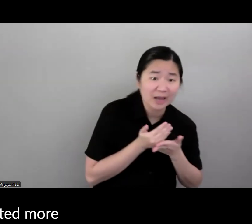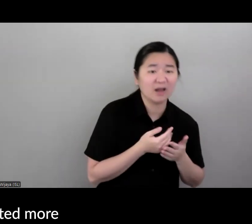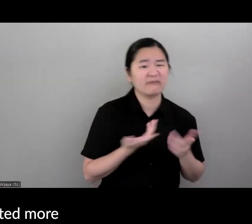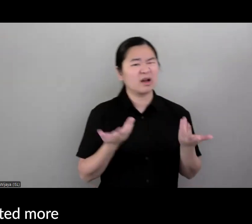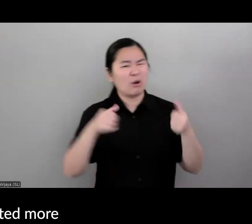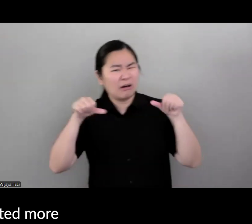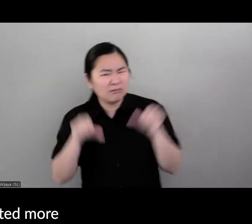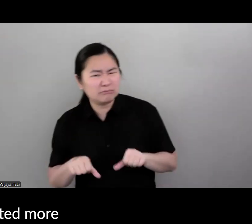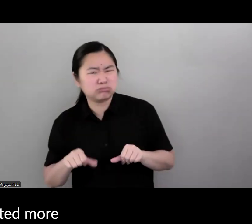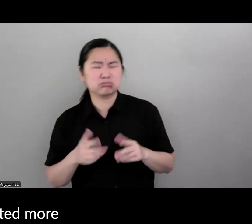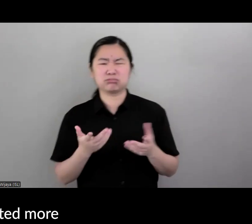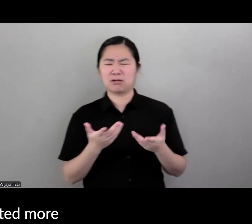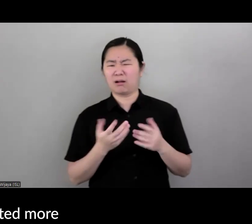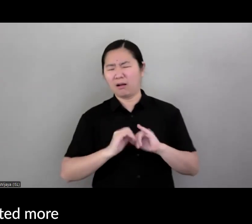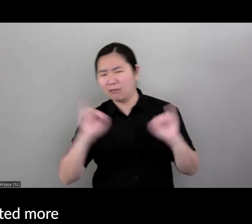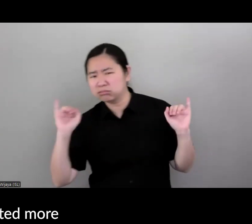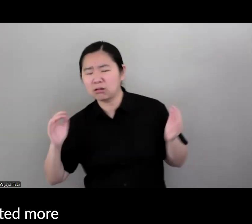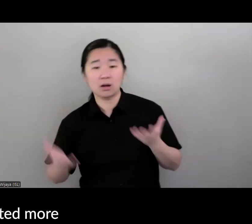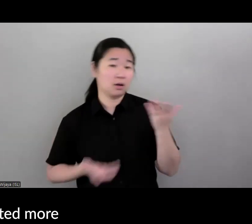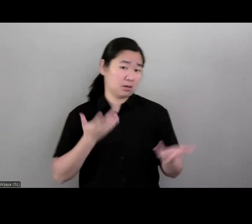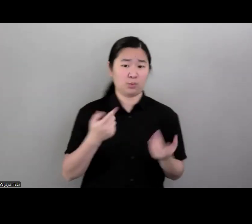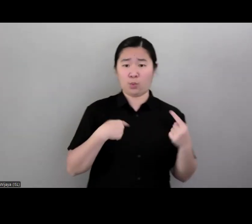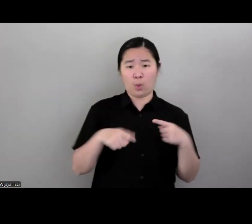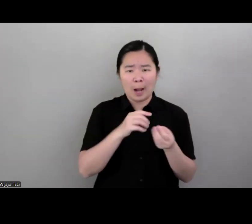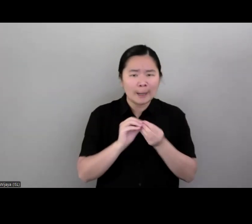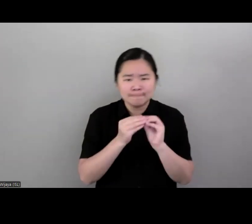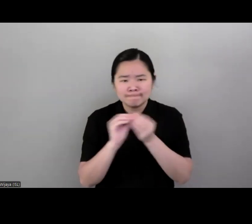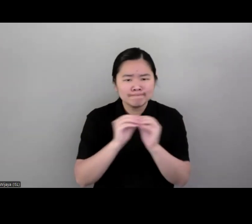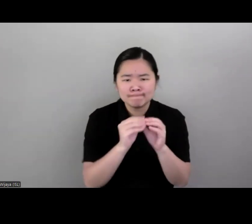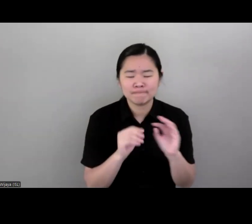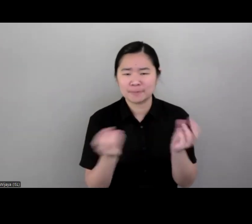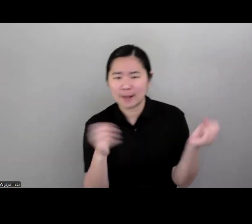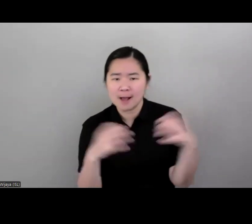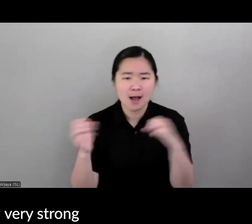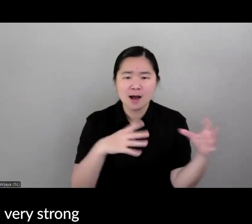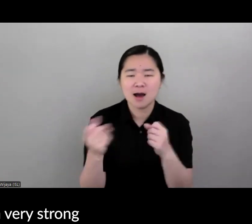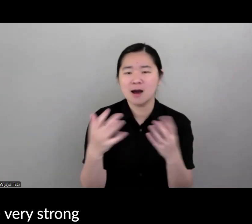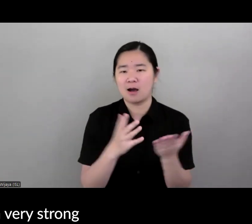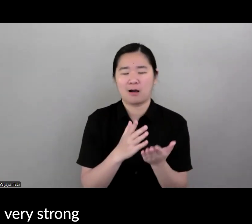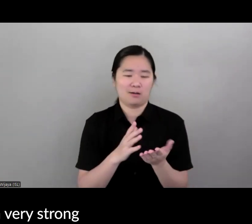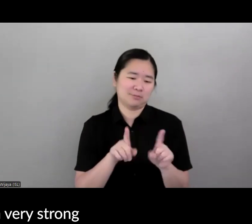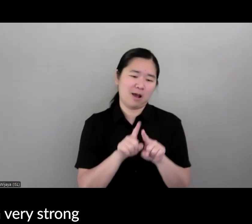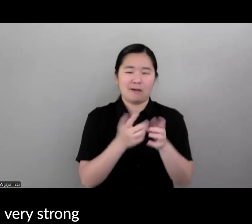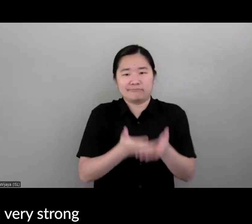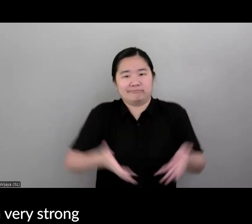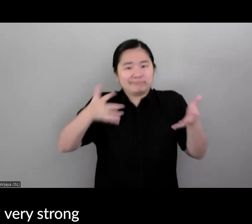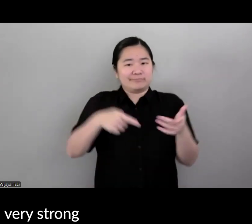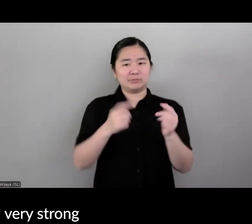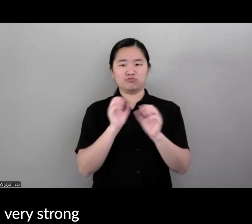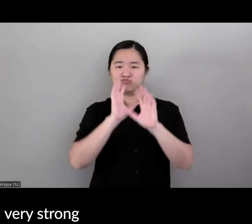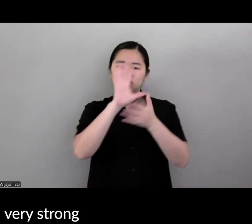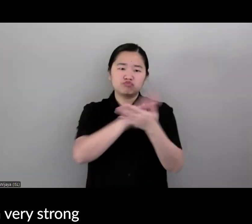are often trusted more than like an INGO would be or a national organization. They have like a very strong